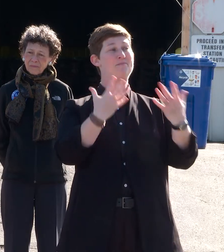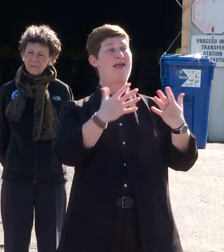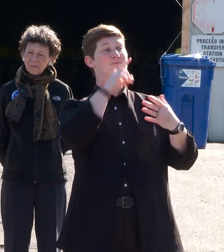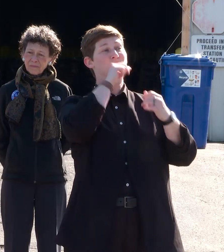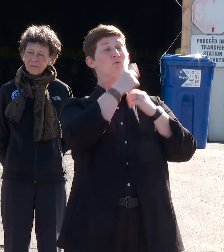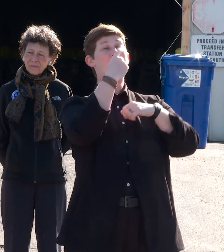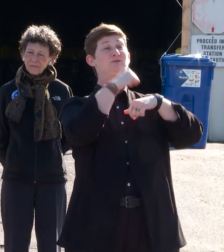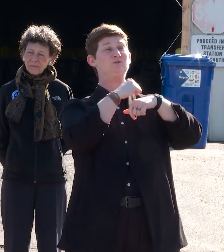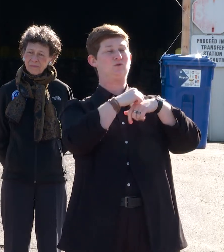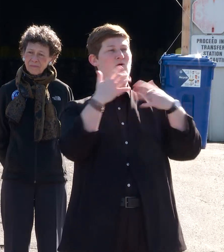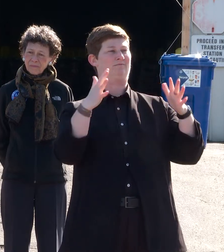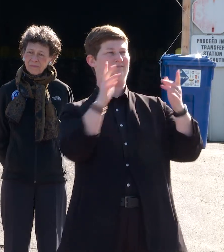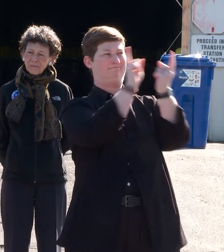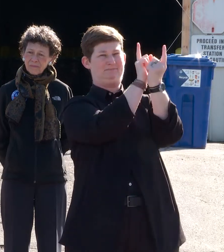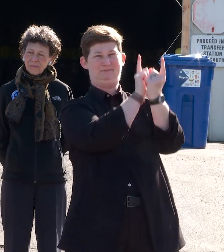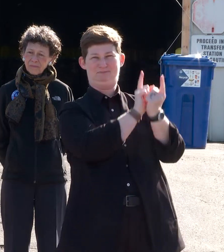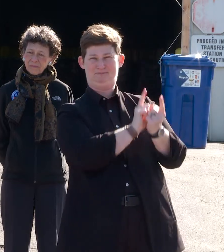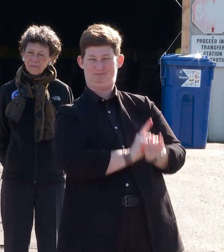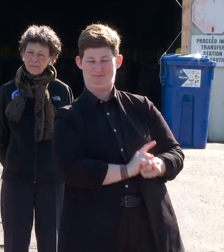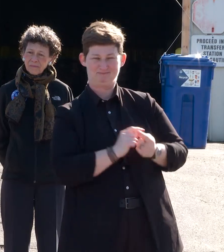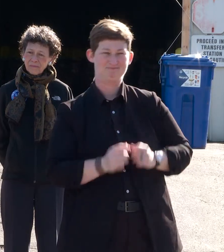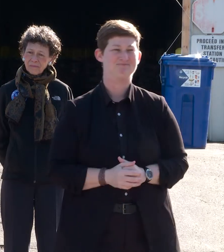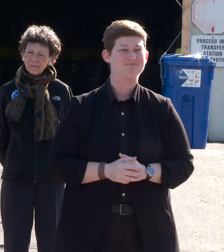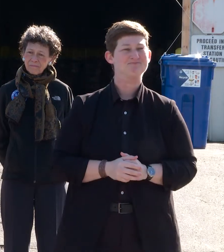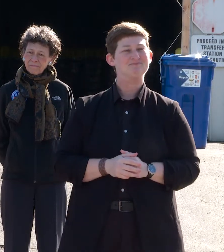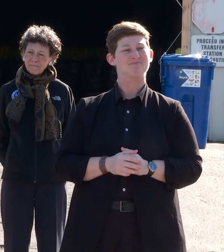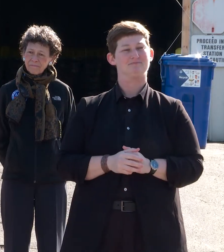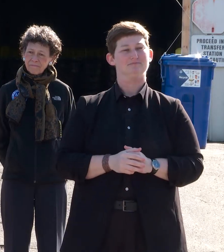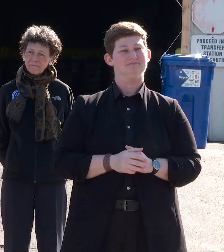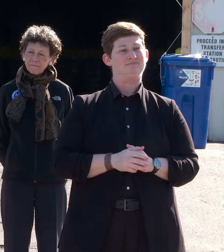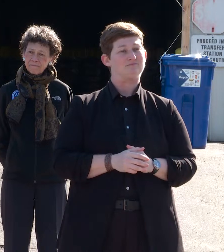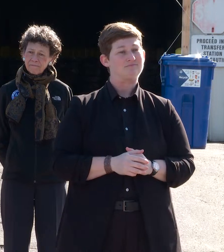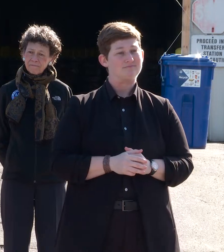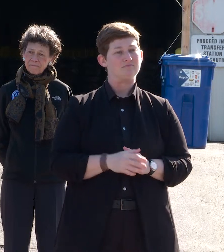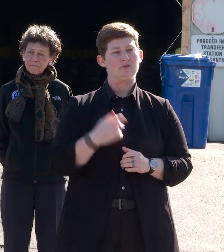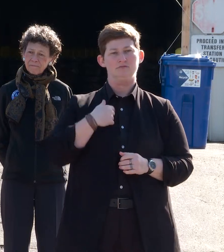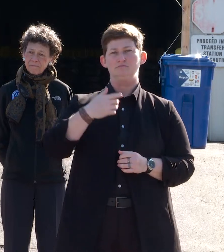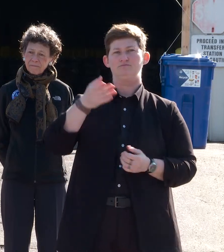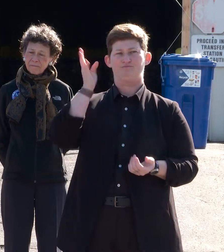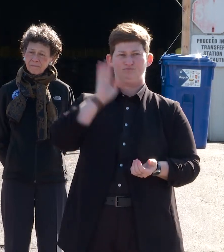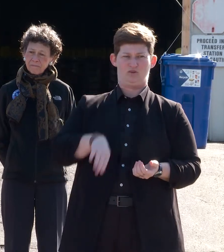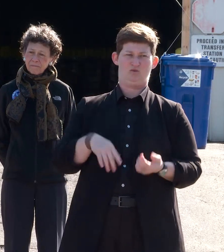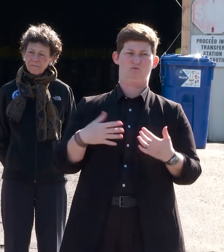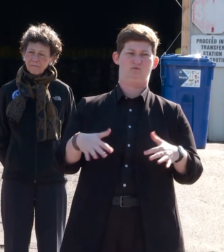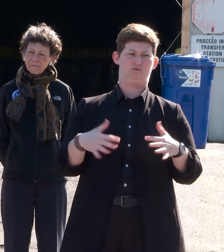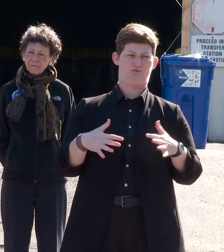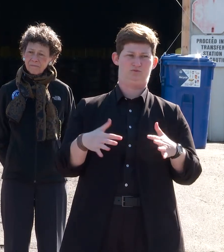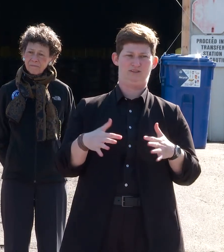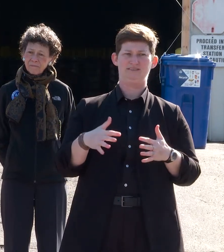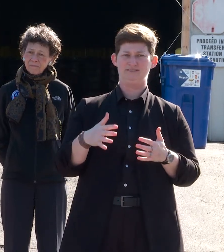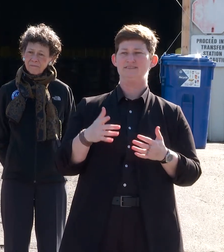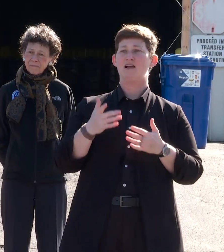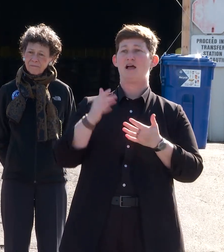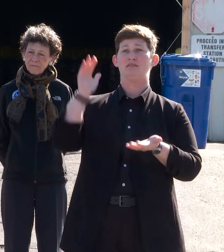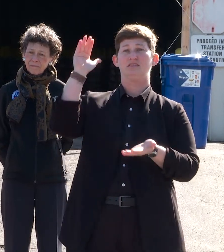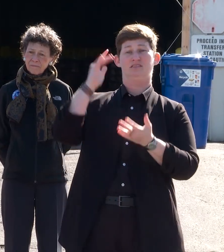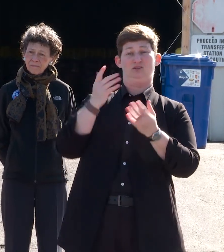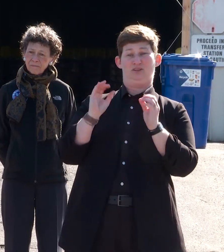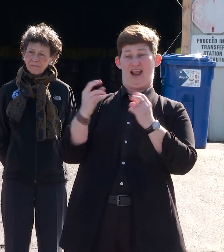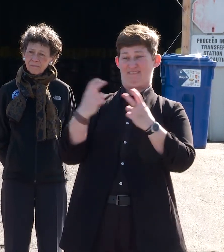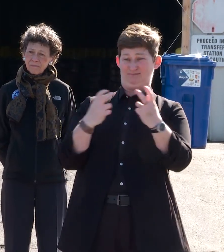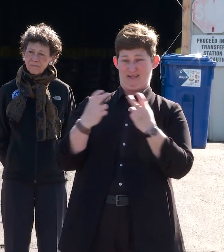waste management in this country has significantly suffered from a lack of investment, and too many communities lack the